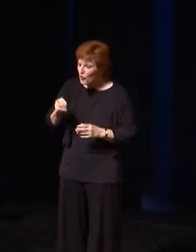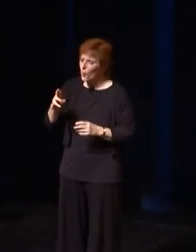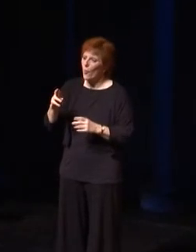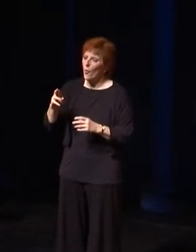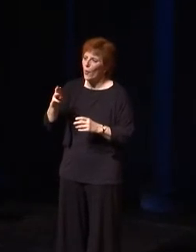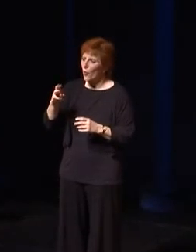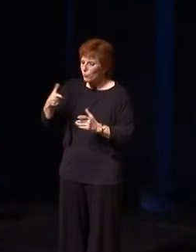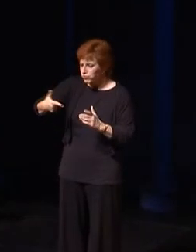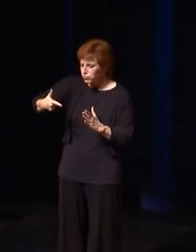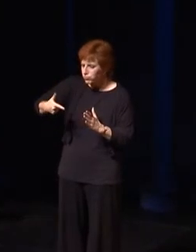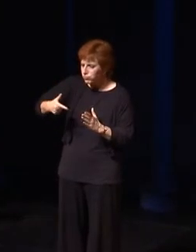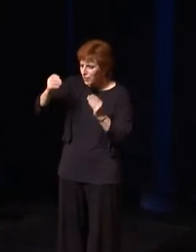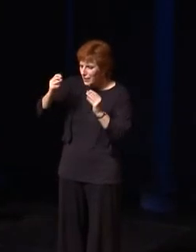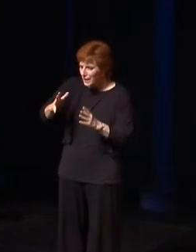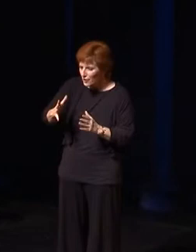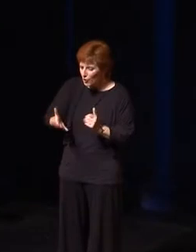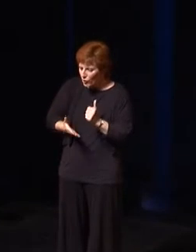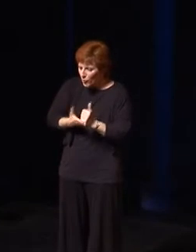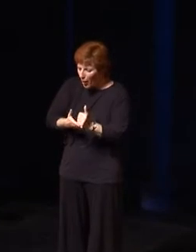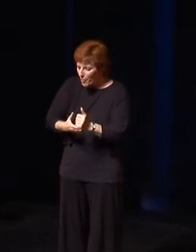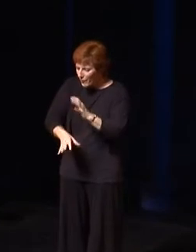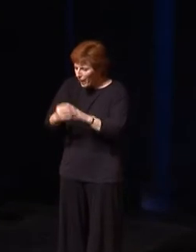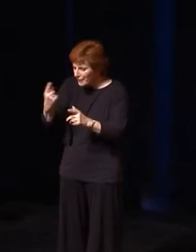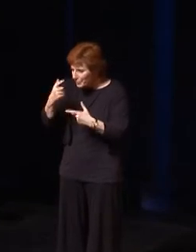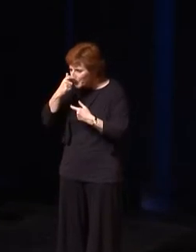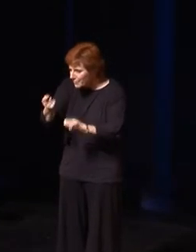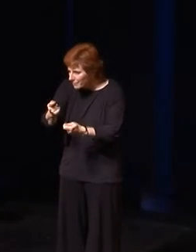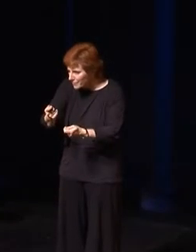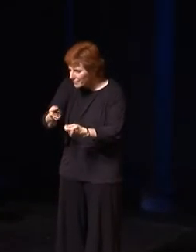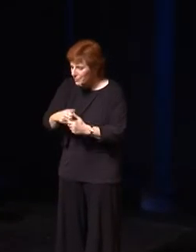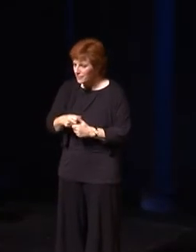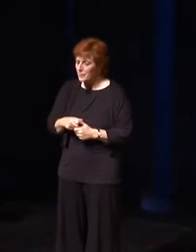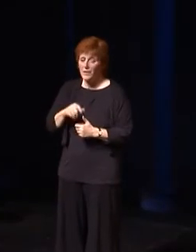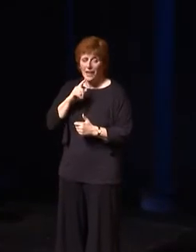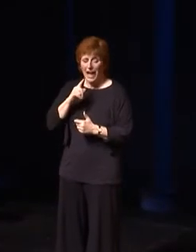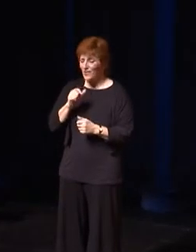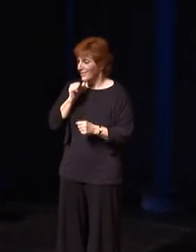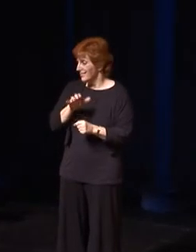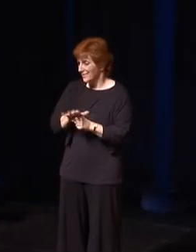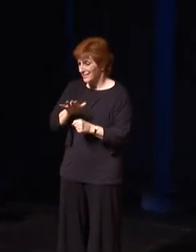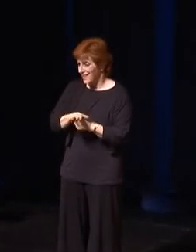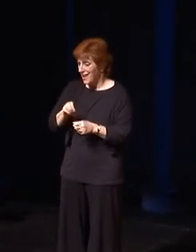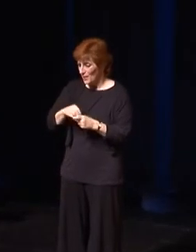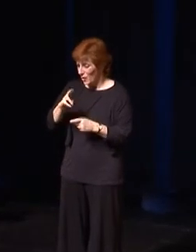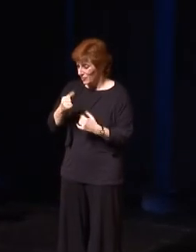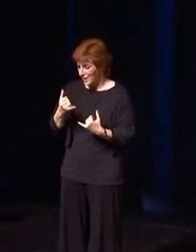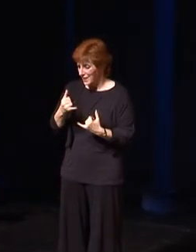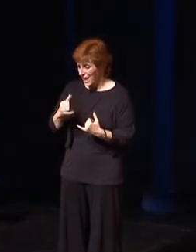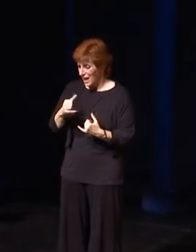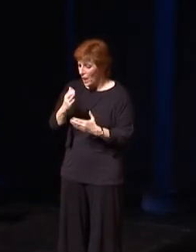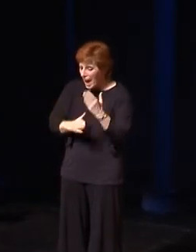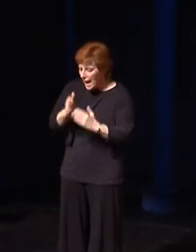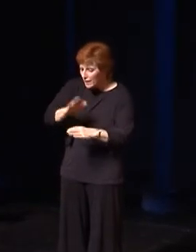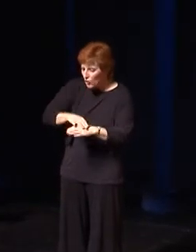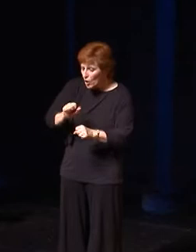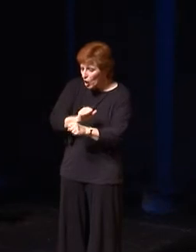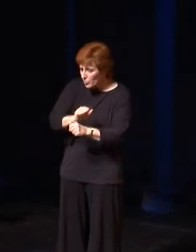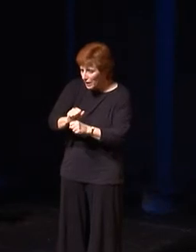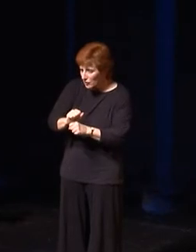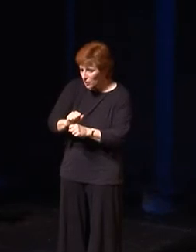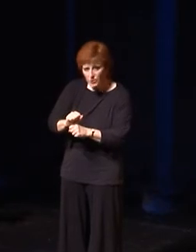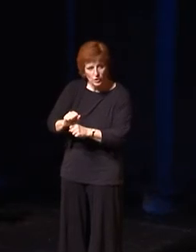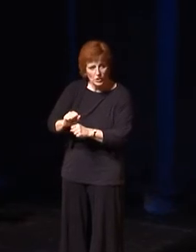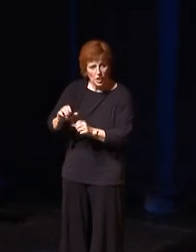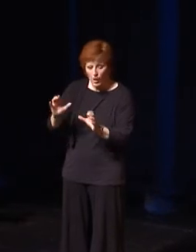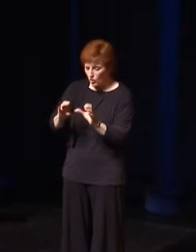someone like that to get them turned around. And there's actually a shortage in the U.S. right now in certain hands-on occupations like